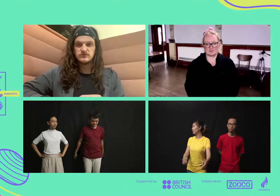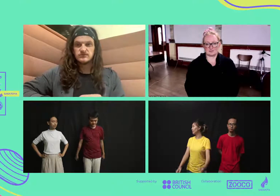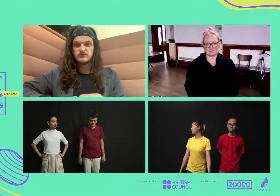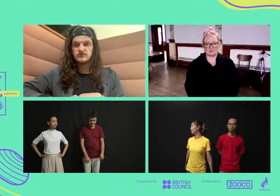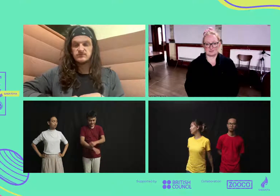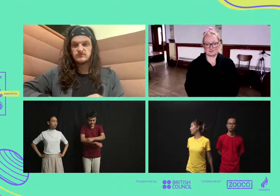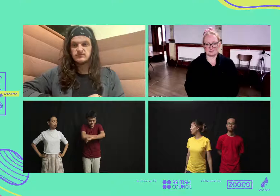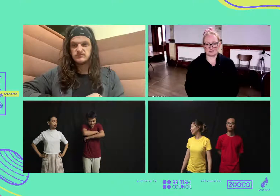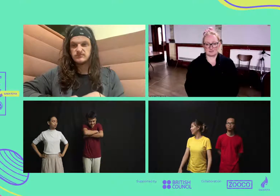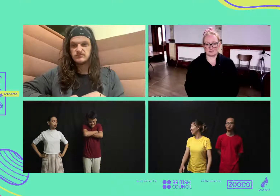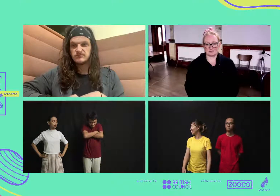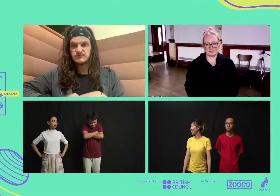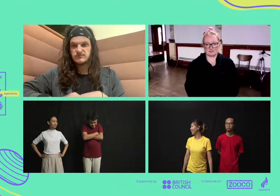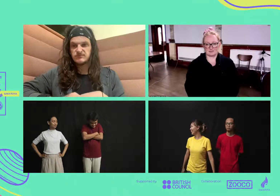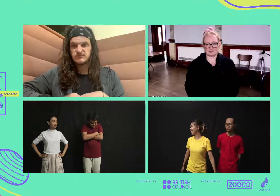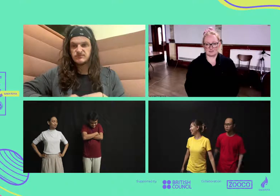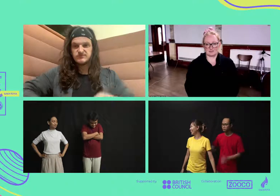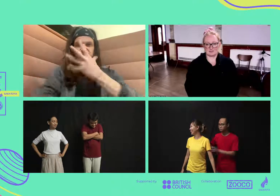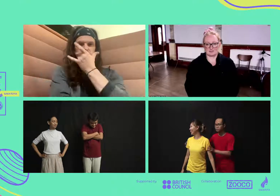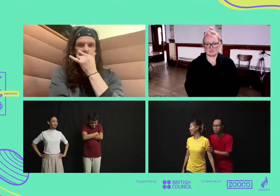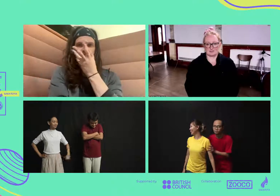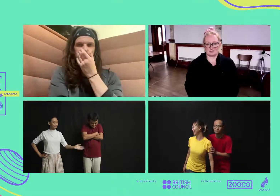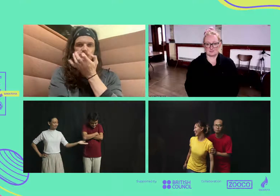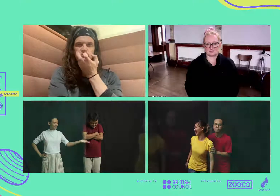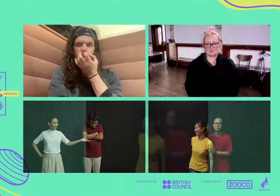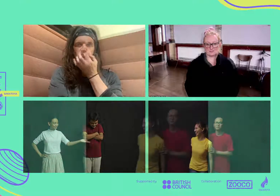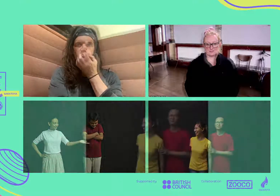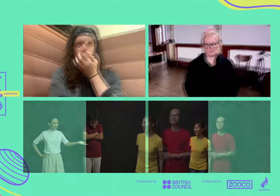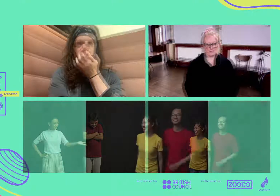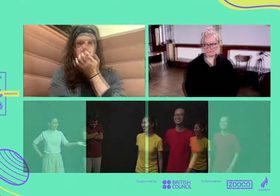Who wants to go first?